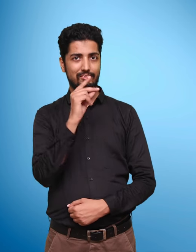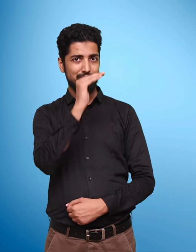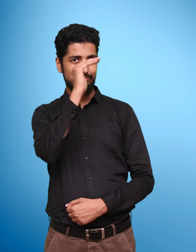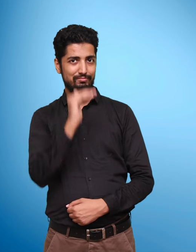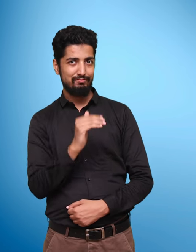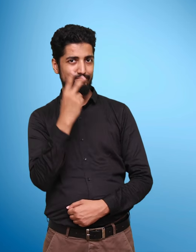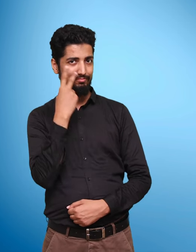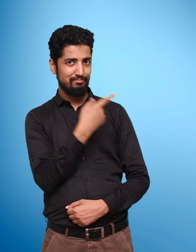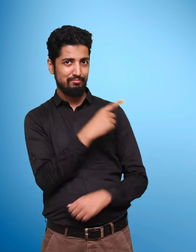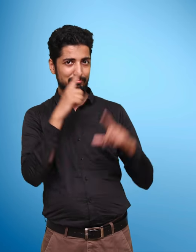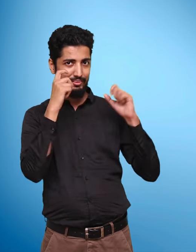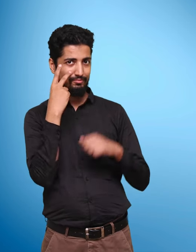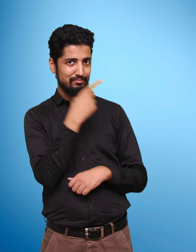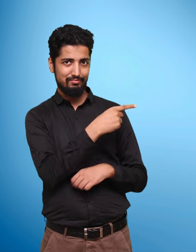Row 2. Apple.